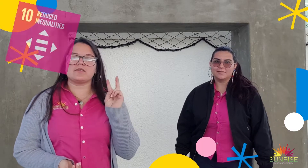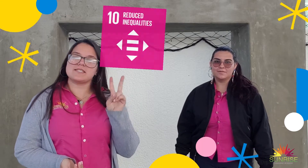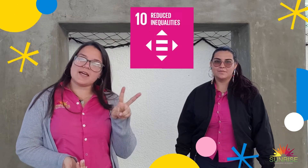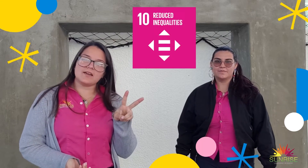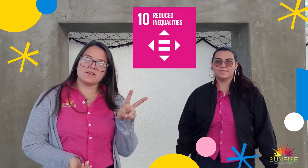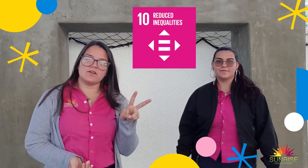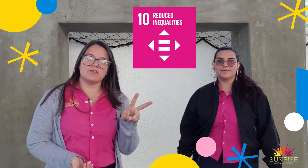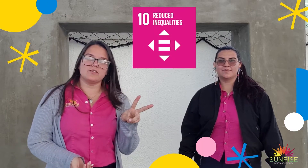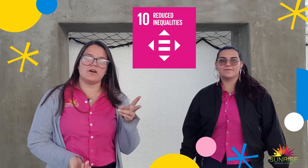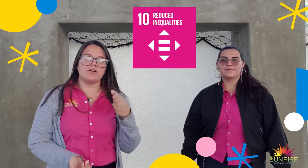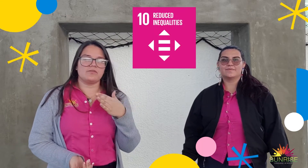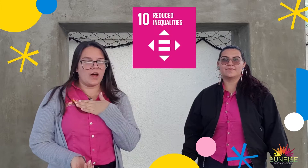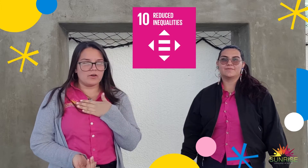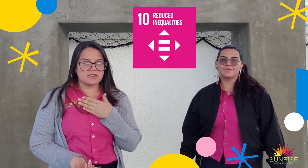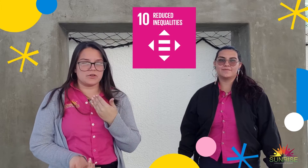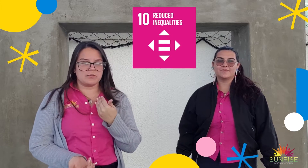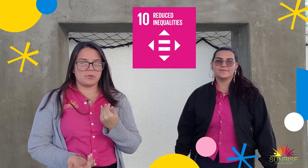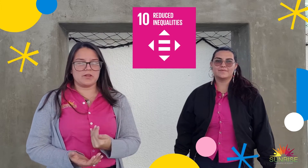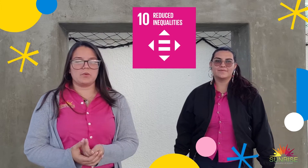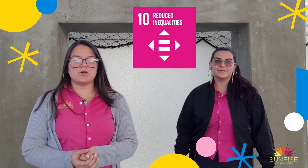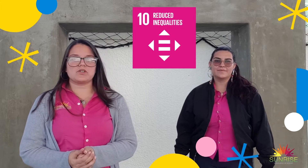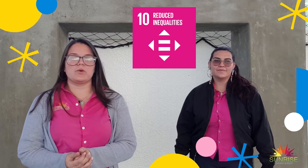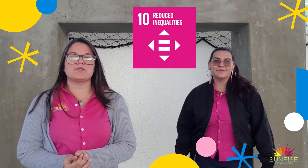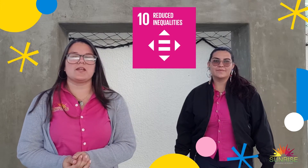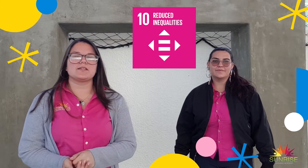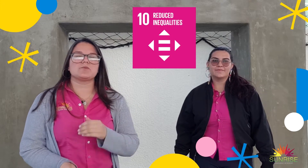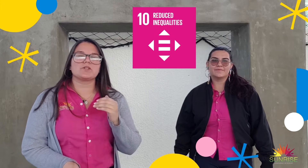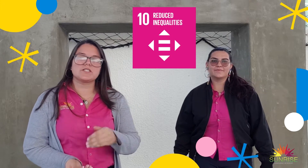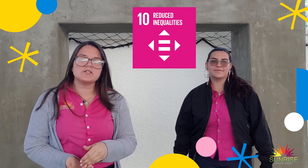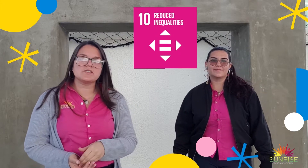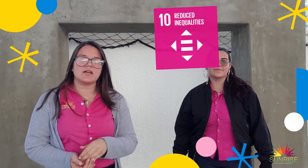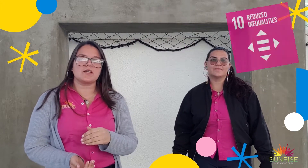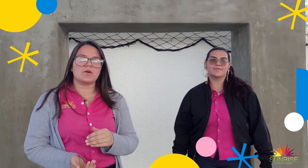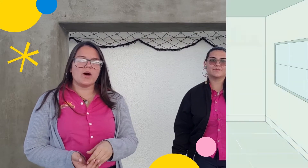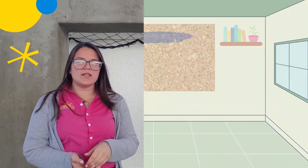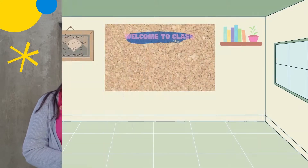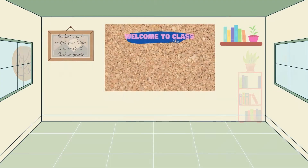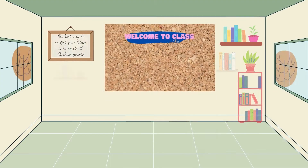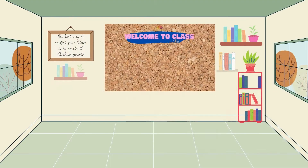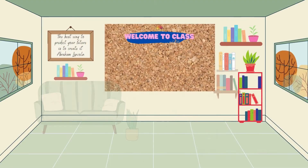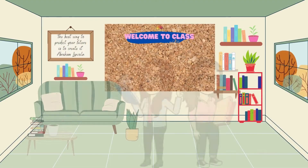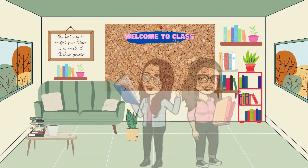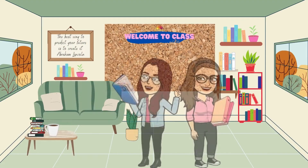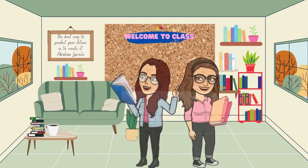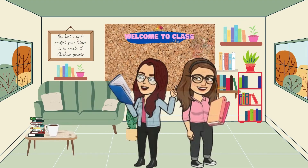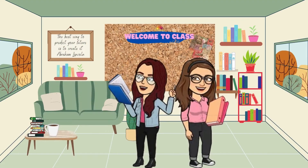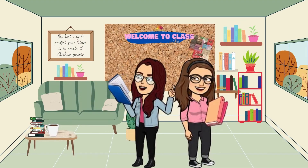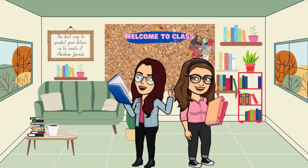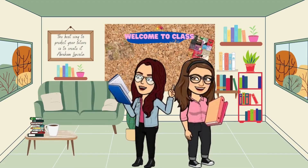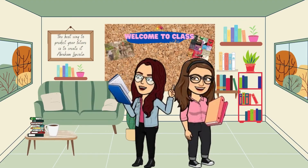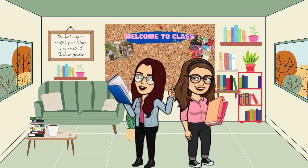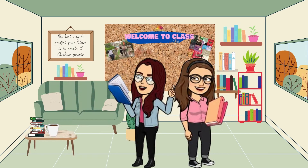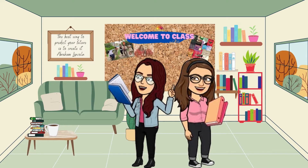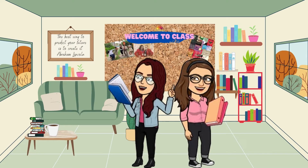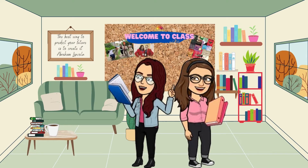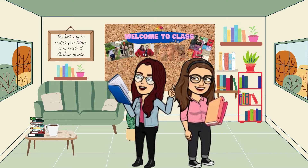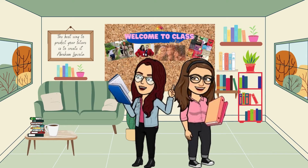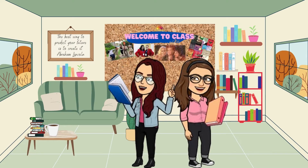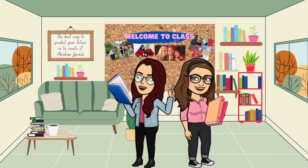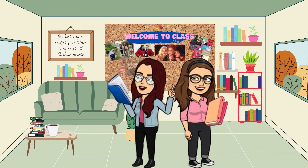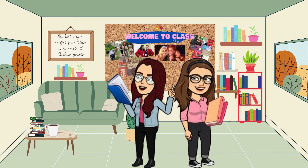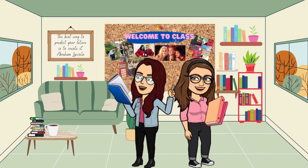talking about the second goal of our term, the one that we chose, and it's reduce inequality. God, it's brutal out